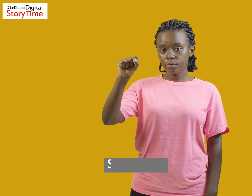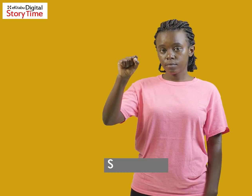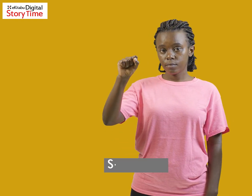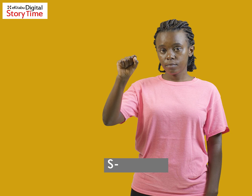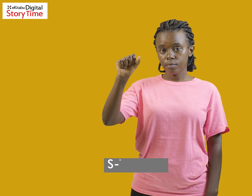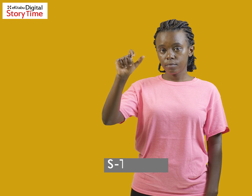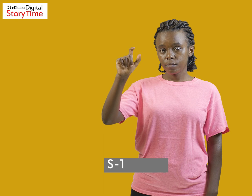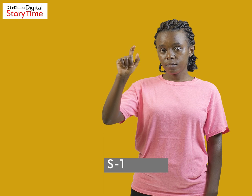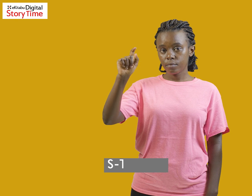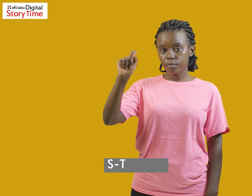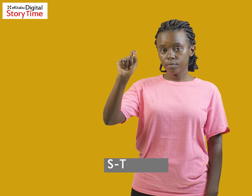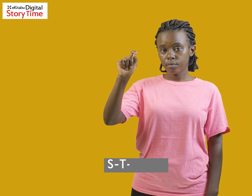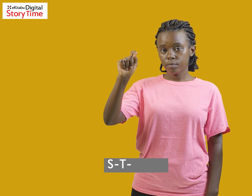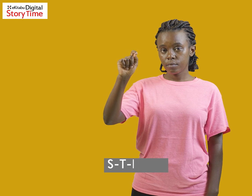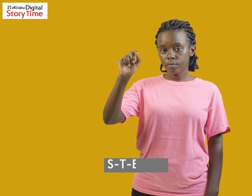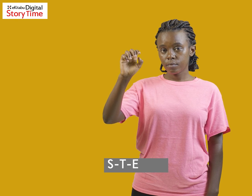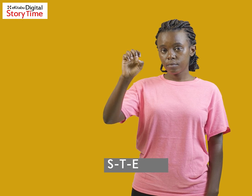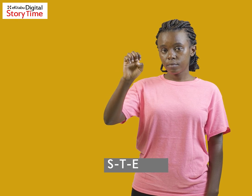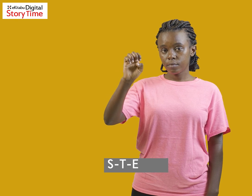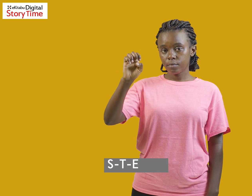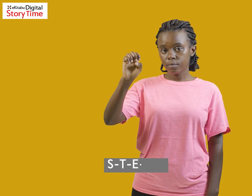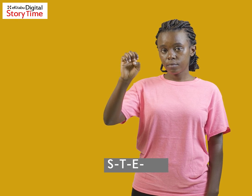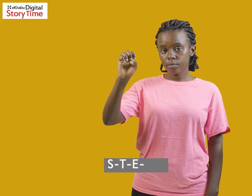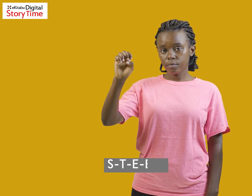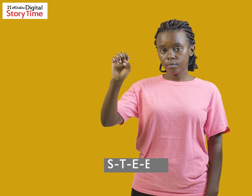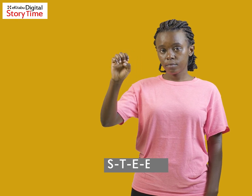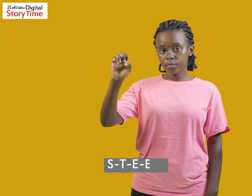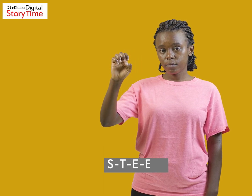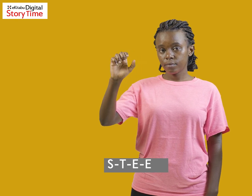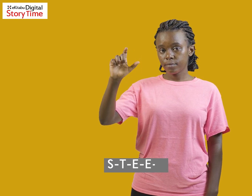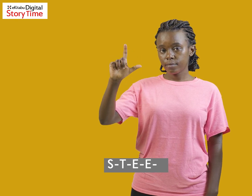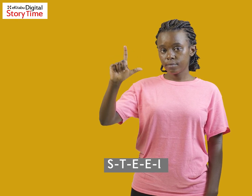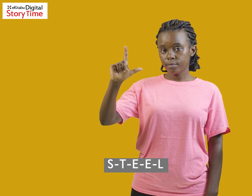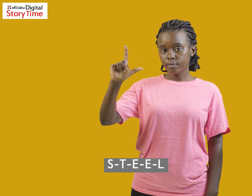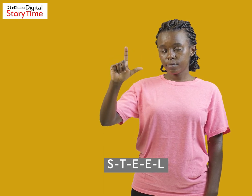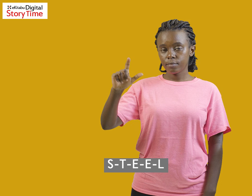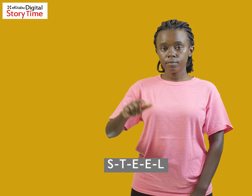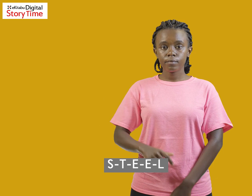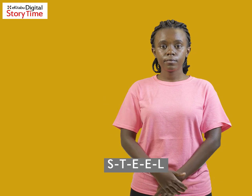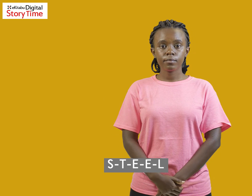S T E E L.